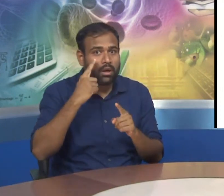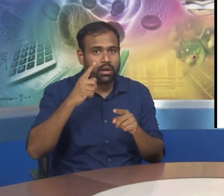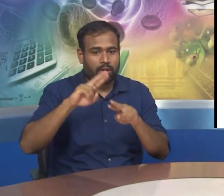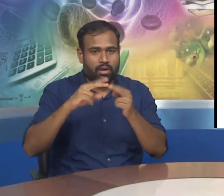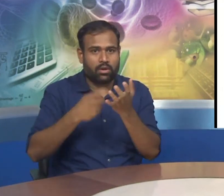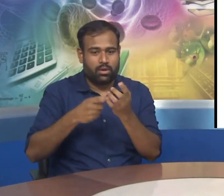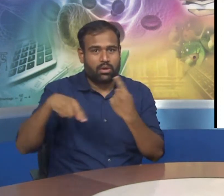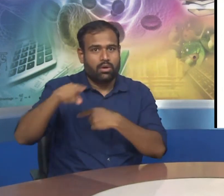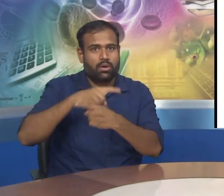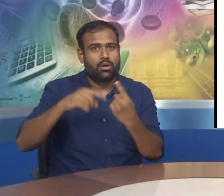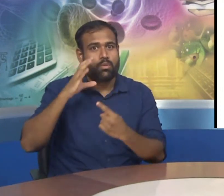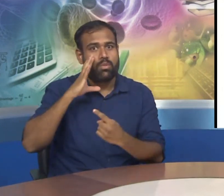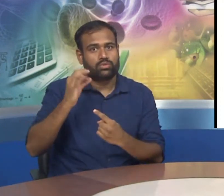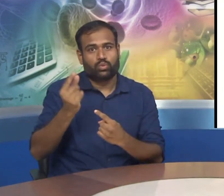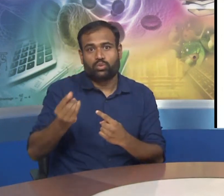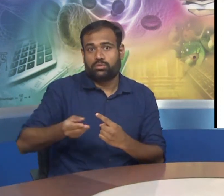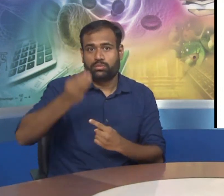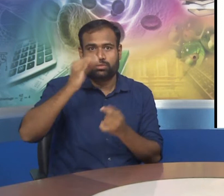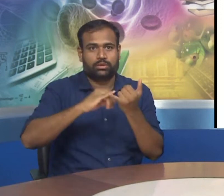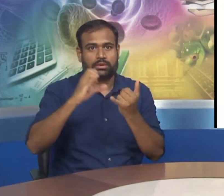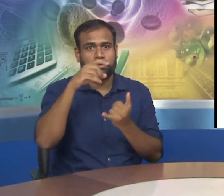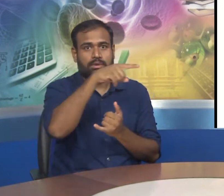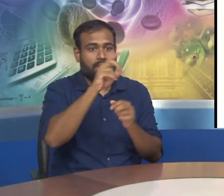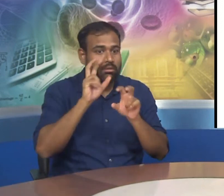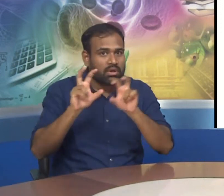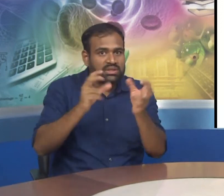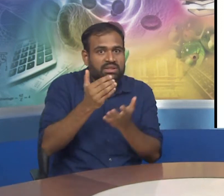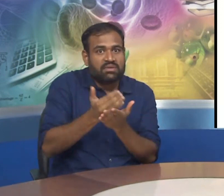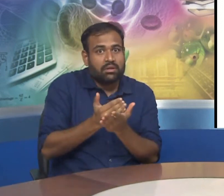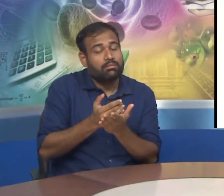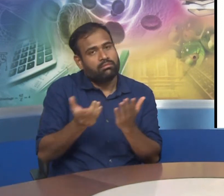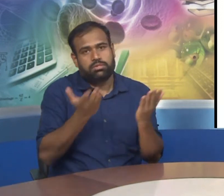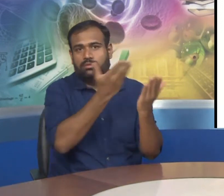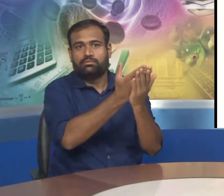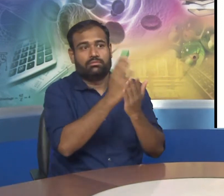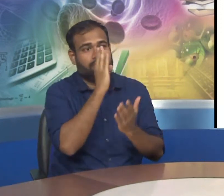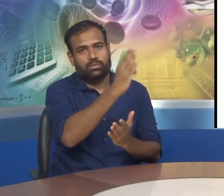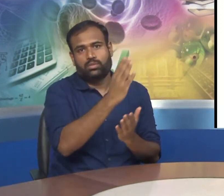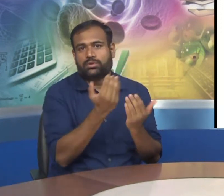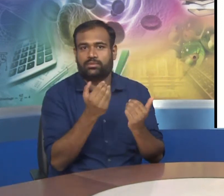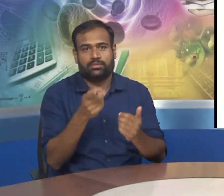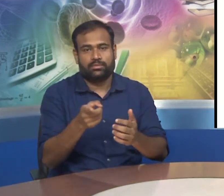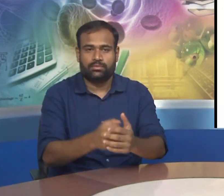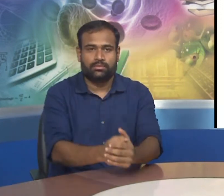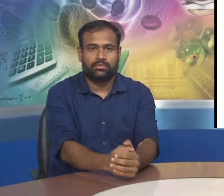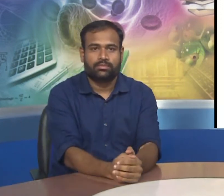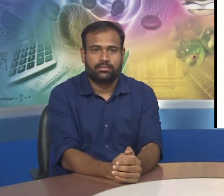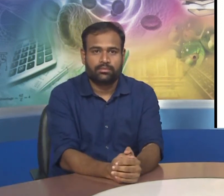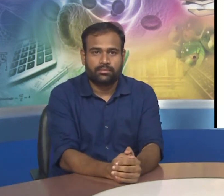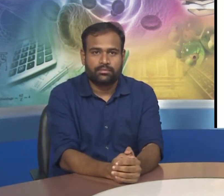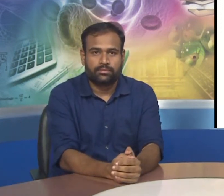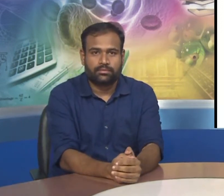Cases related to violation of fundamental rights and PIL can be directly appealed in Supreme Court or High Court.